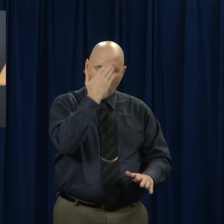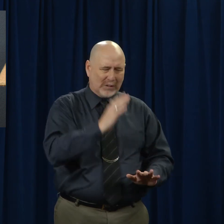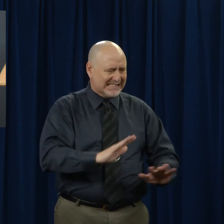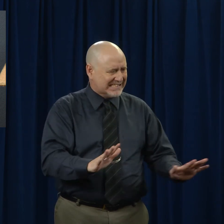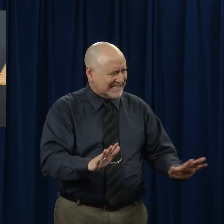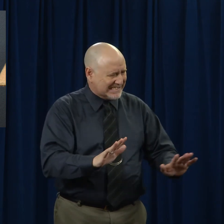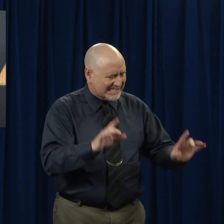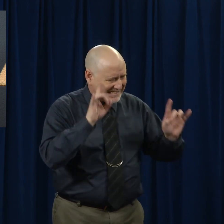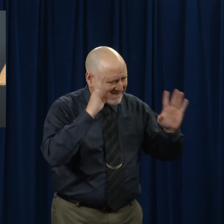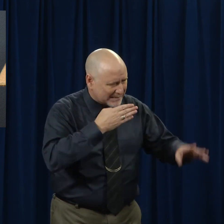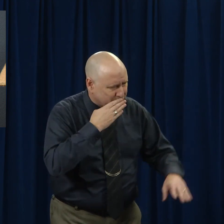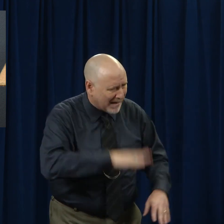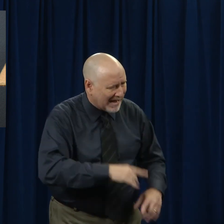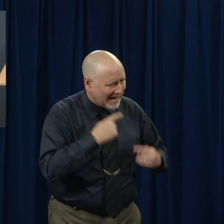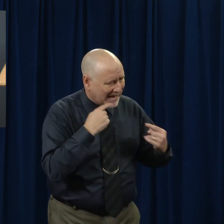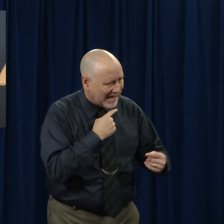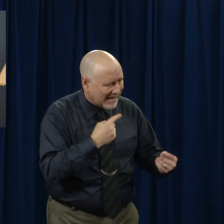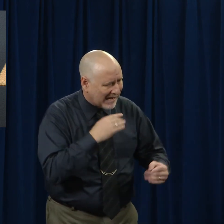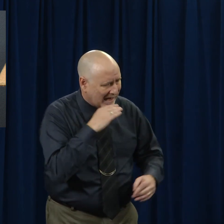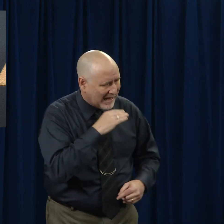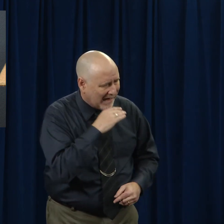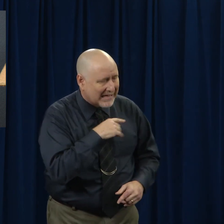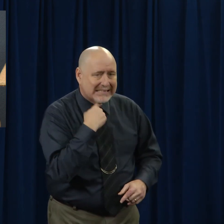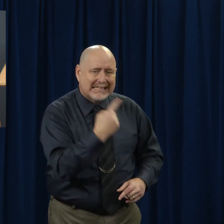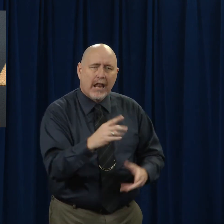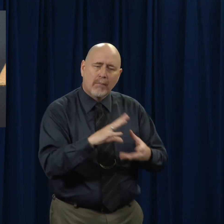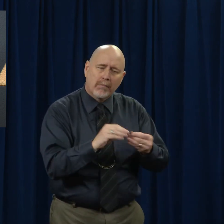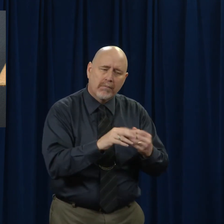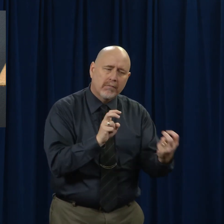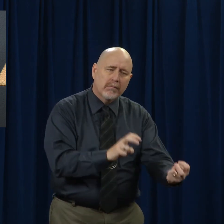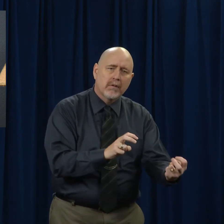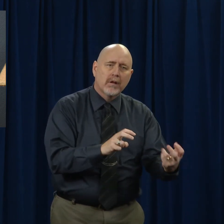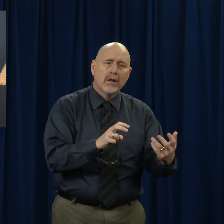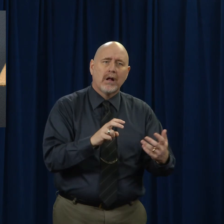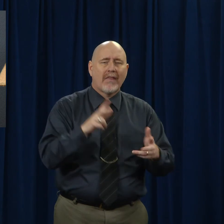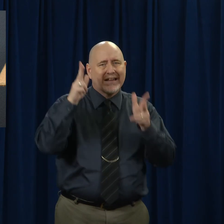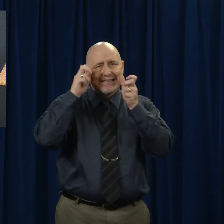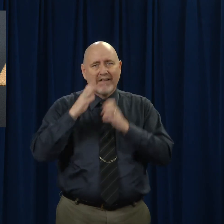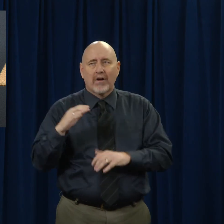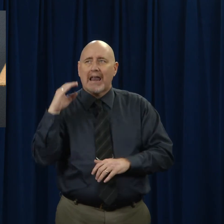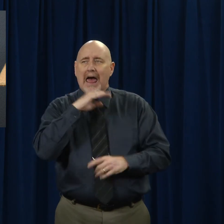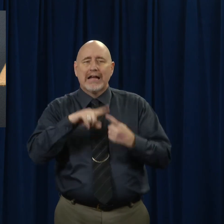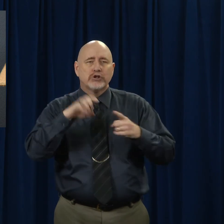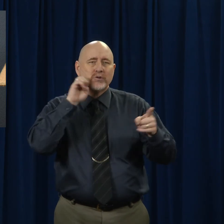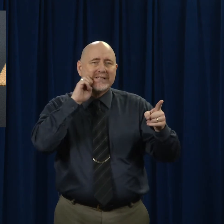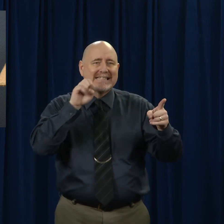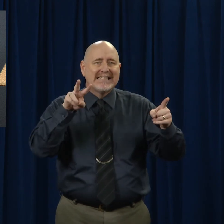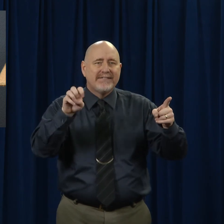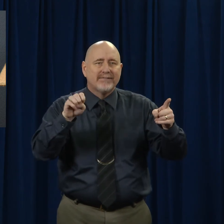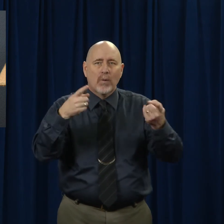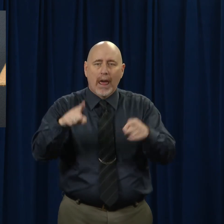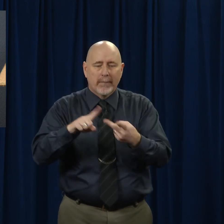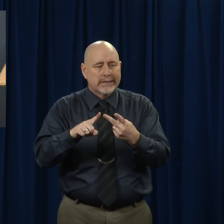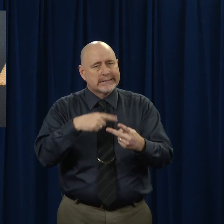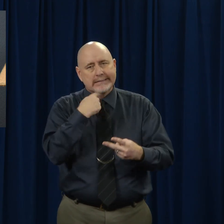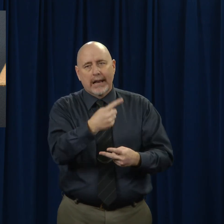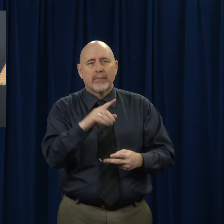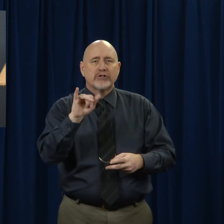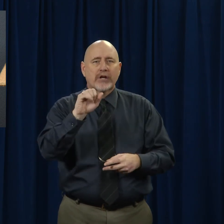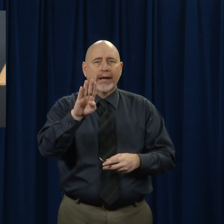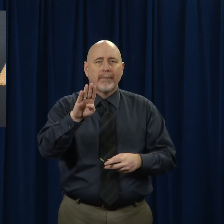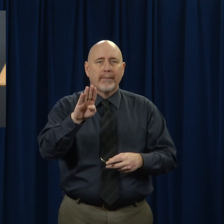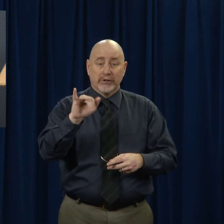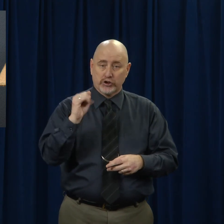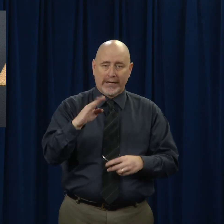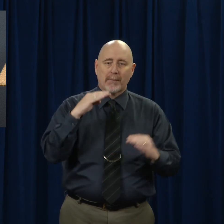know that something bad has happened here. Sit down with them and have a talk with them about the devil lying to Eve and what happened. Tell them about